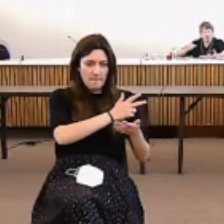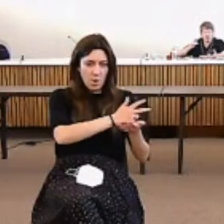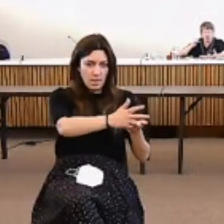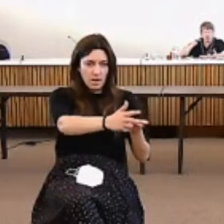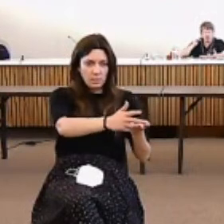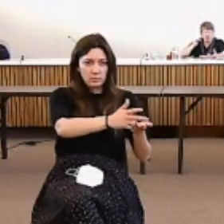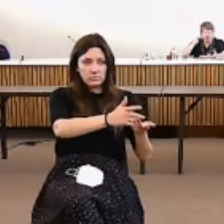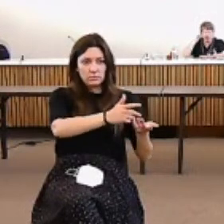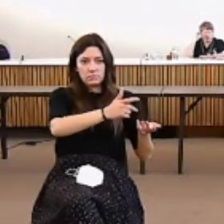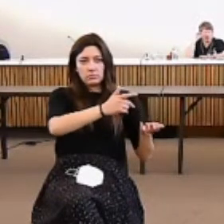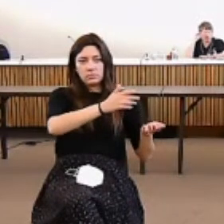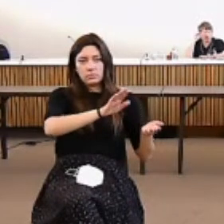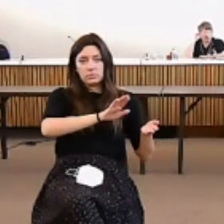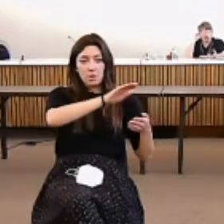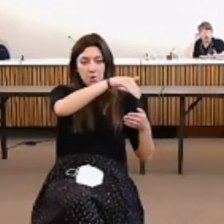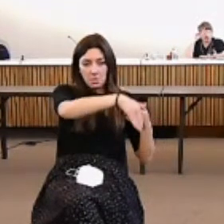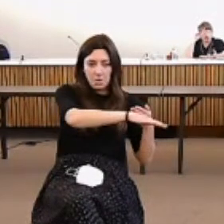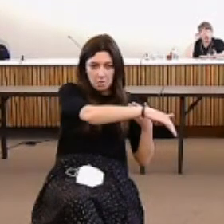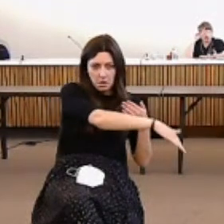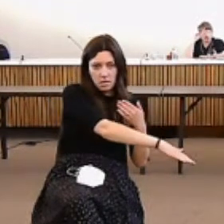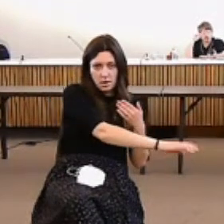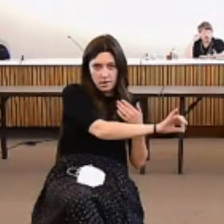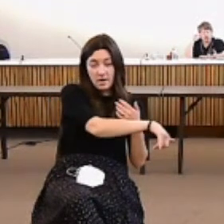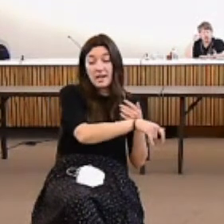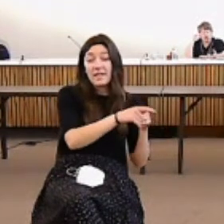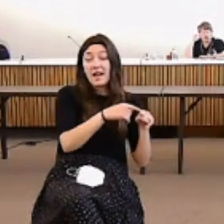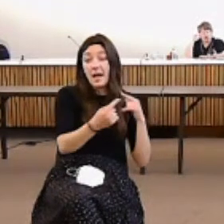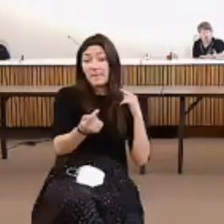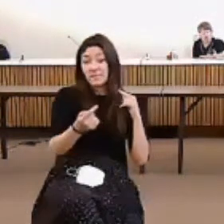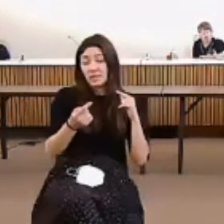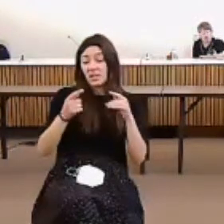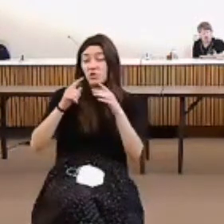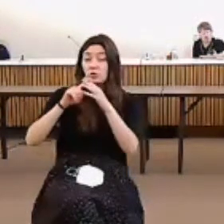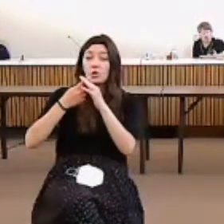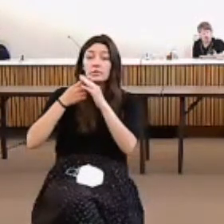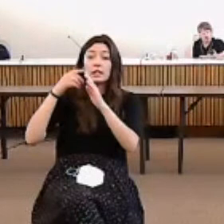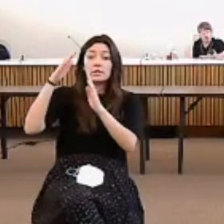that. Again, going in the other direction, it starts at